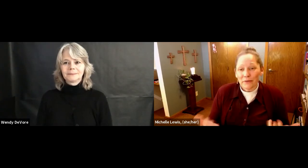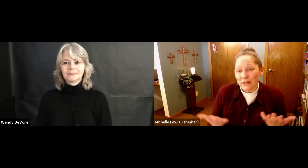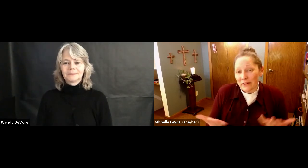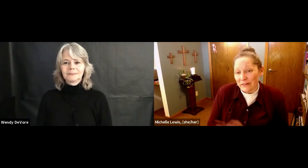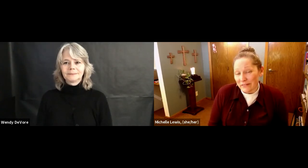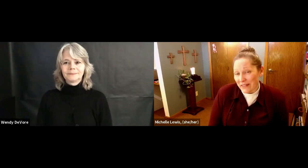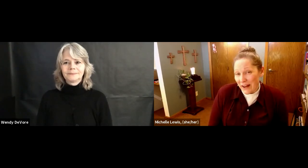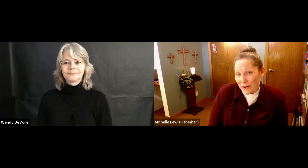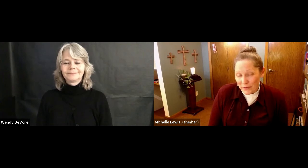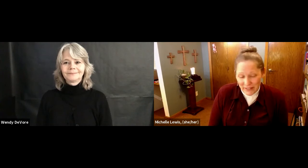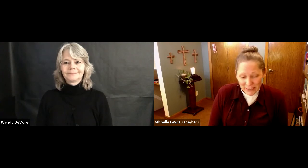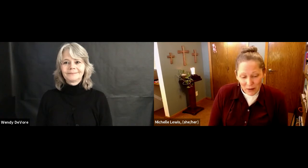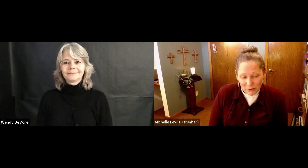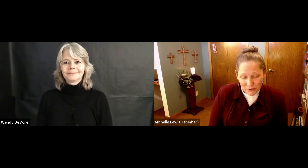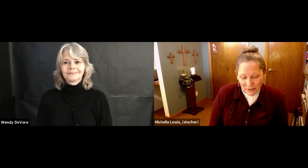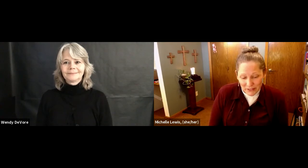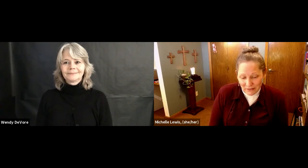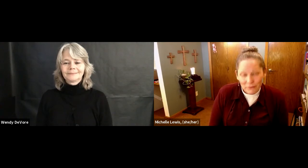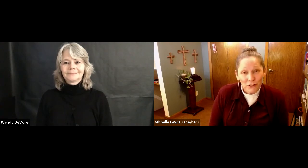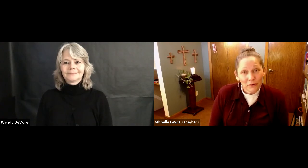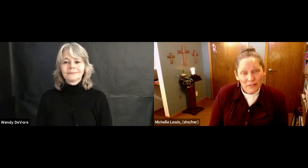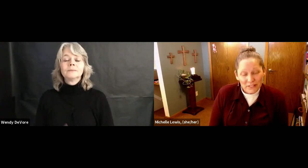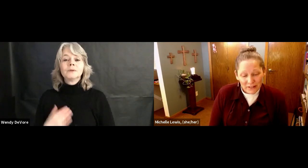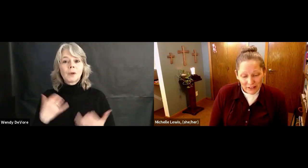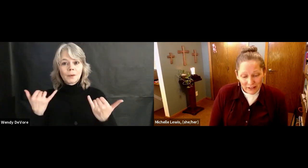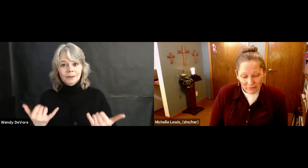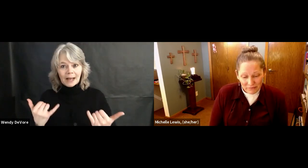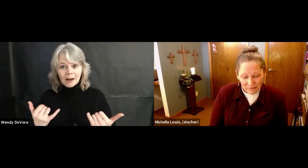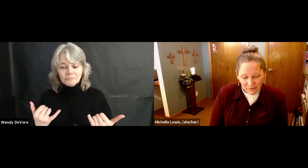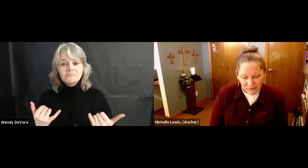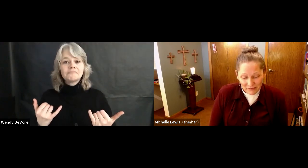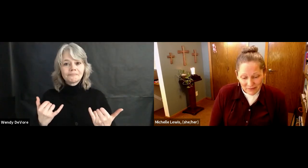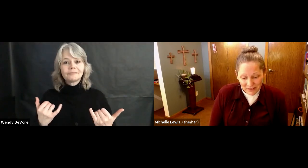So here now is an opportunity for generous giving.